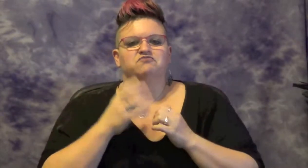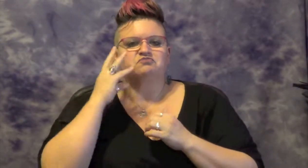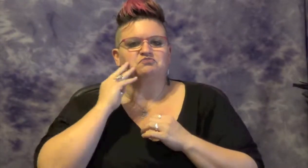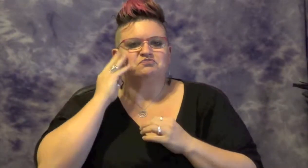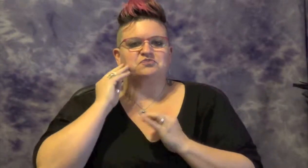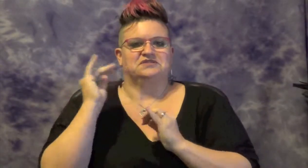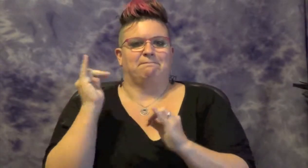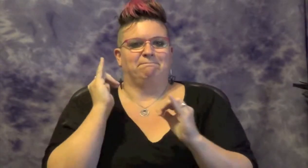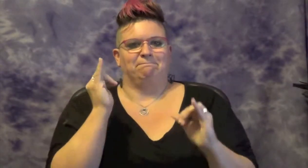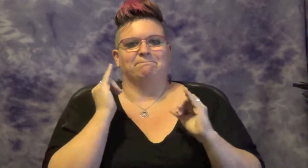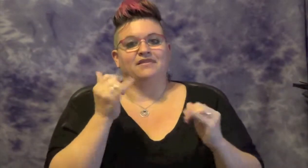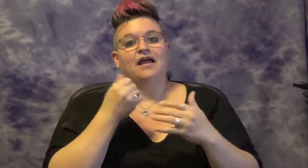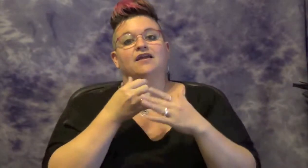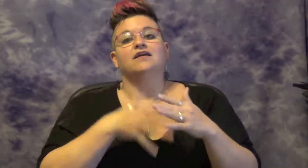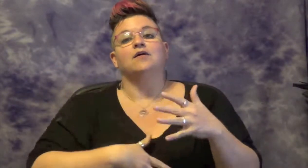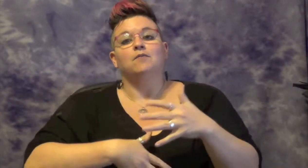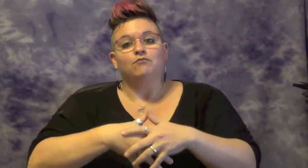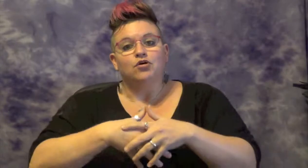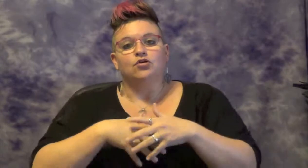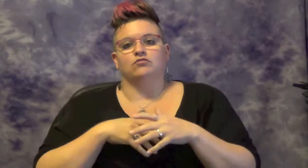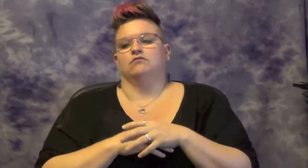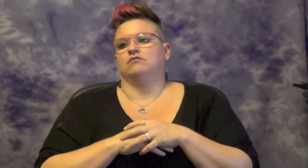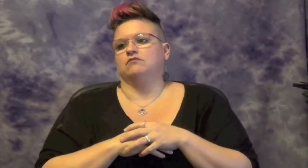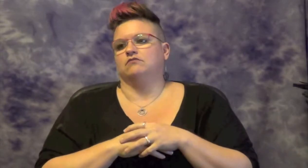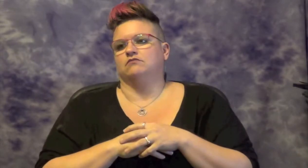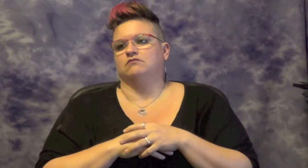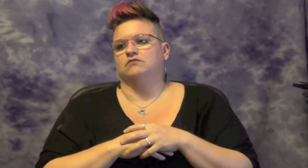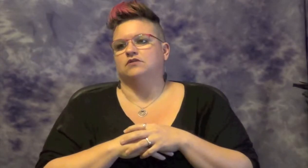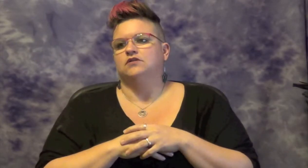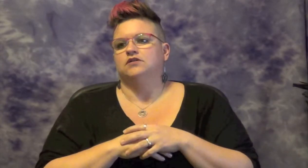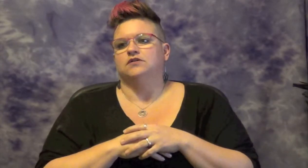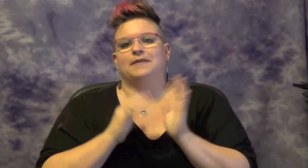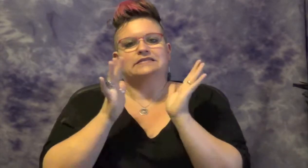woman things, such as childbirth,